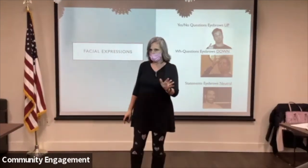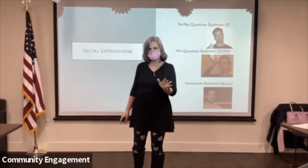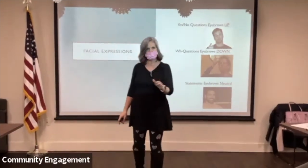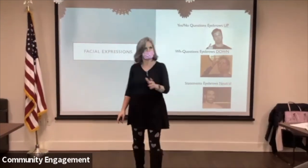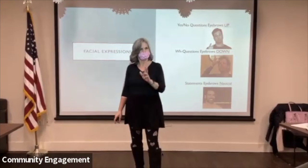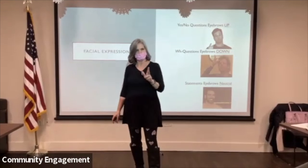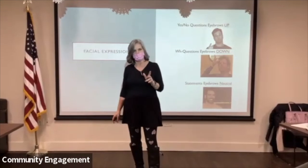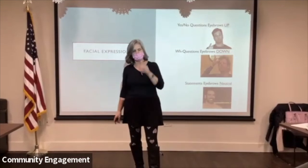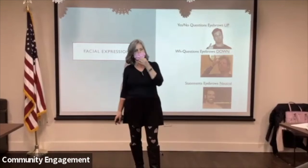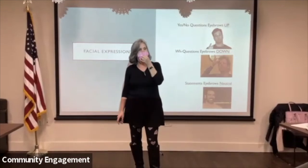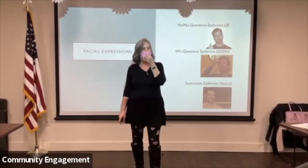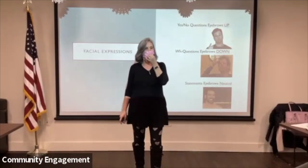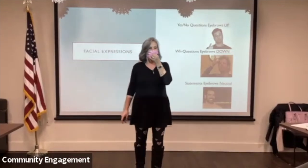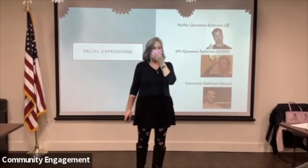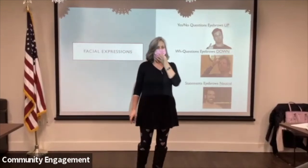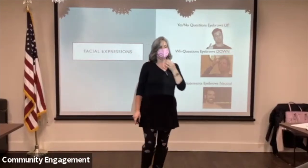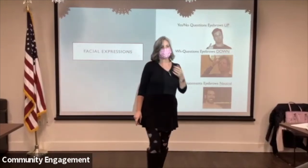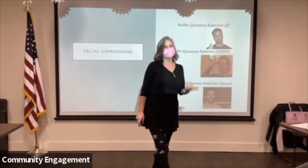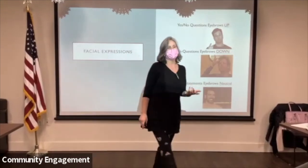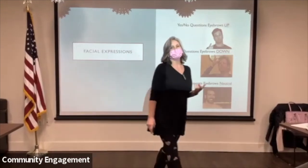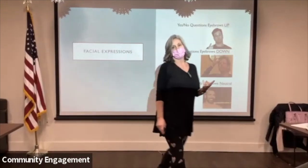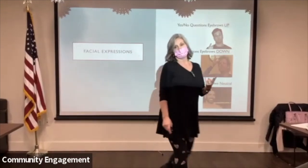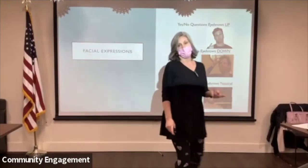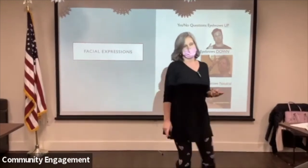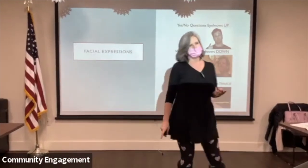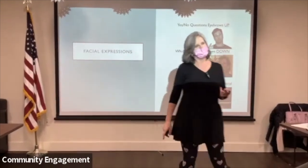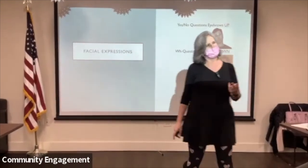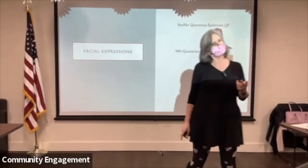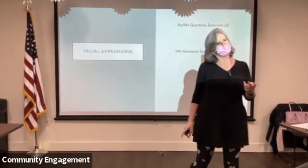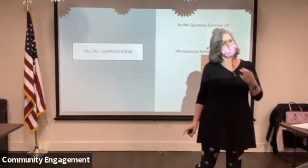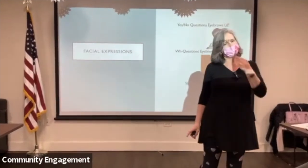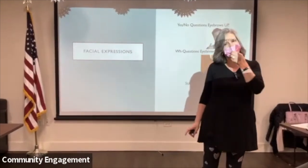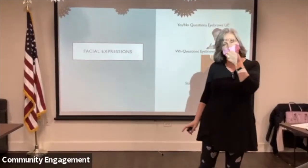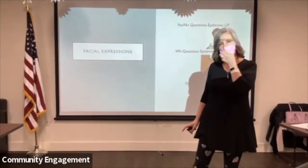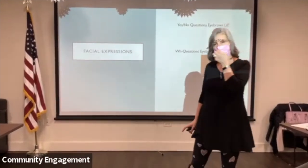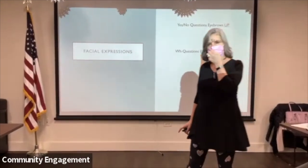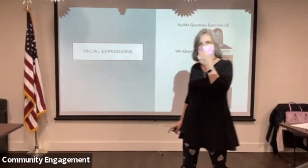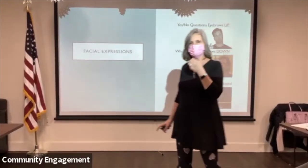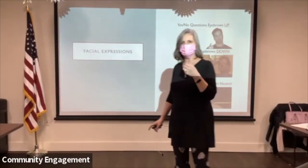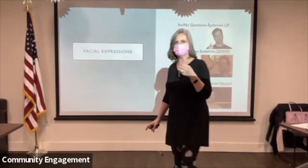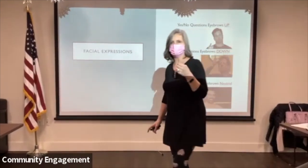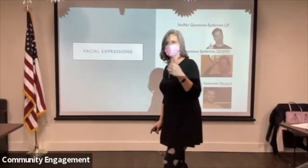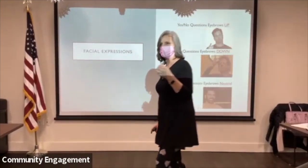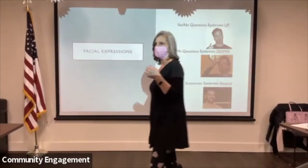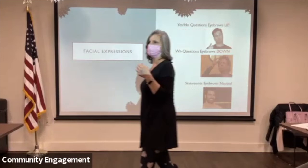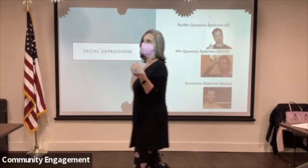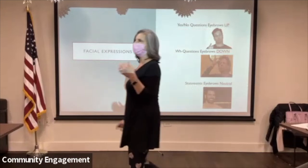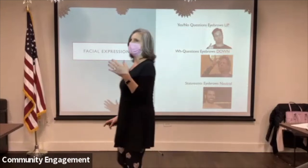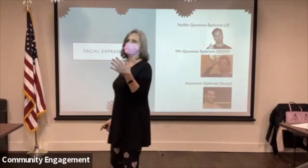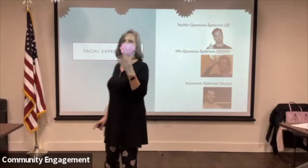Talks, if you're a TED Talks person, but he and Marlee Matlin, most people do know who Marlee Matlin is. She played in so many, like